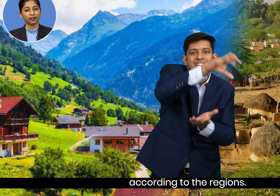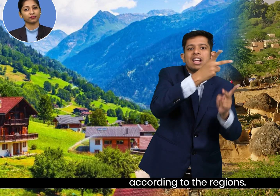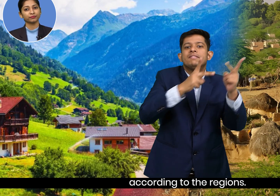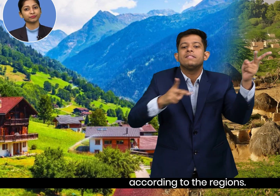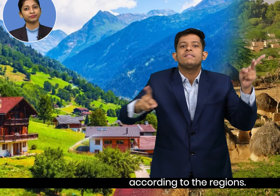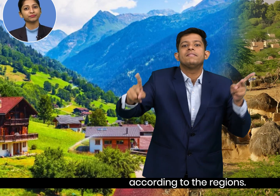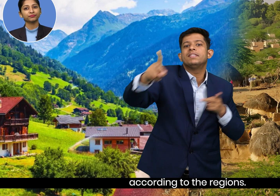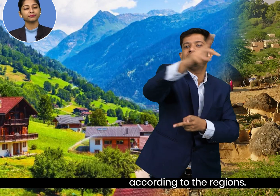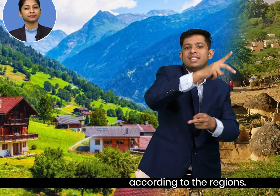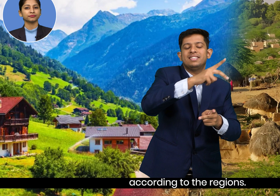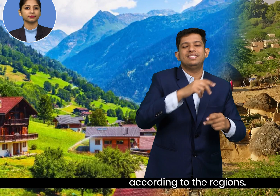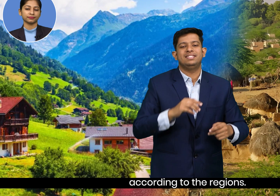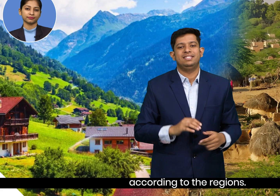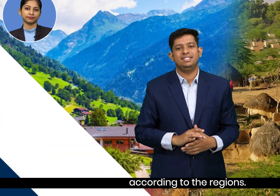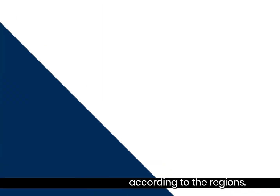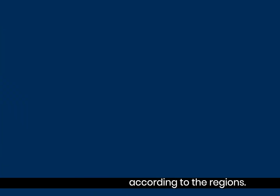regions.